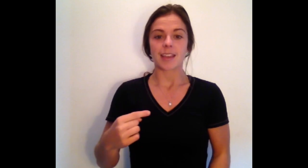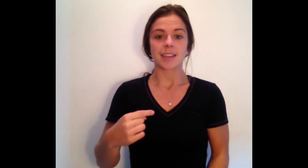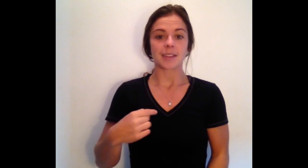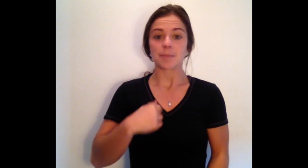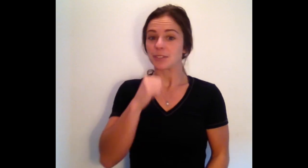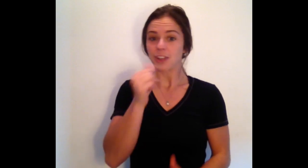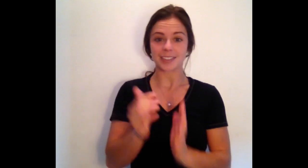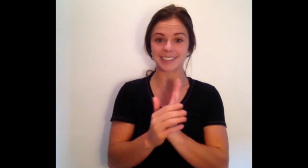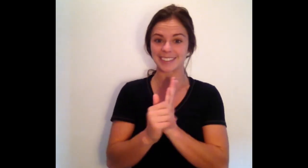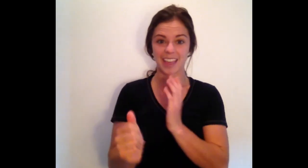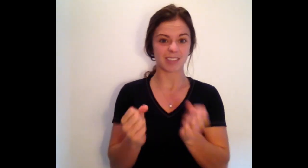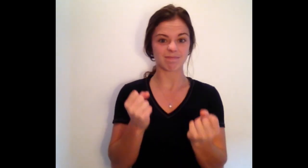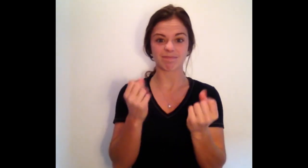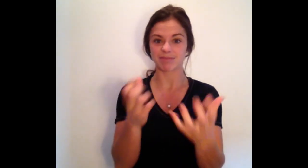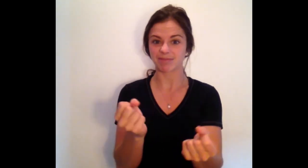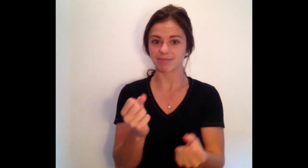Understand, I am not skilled,